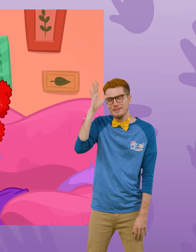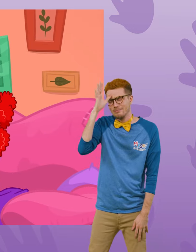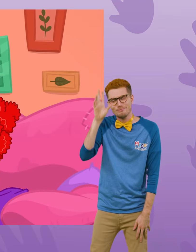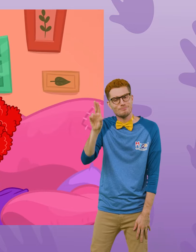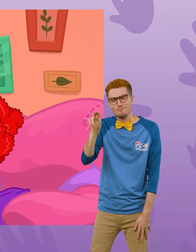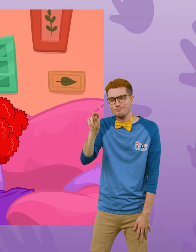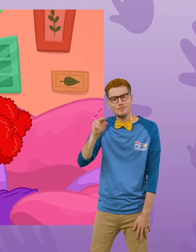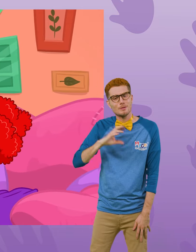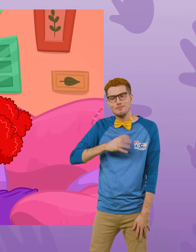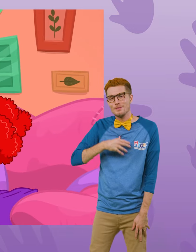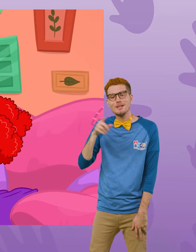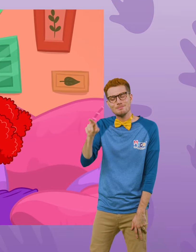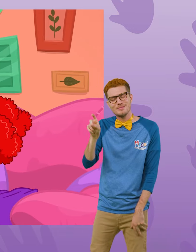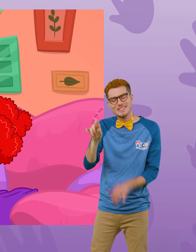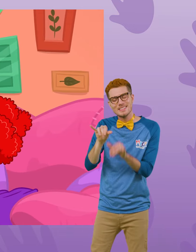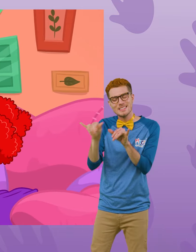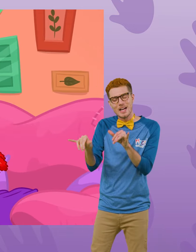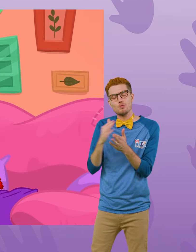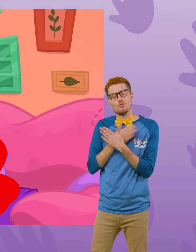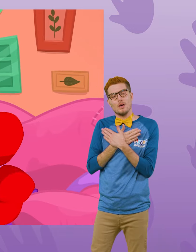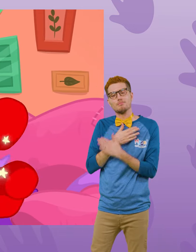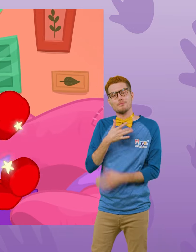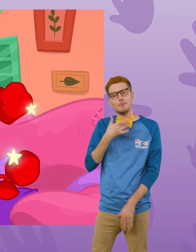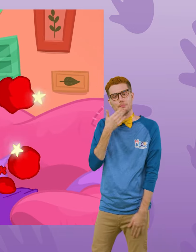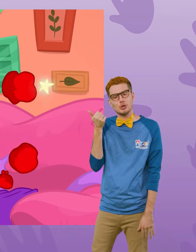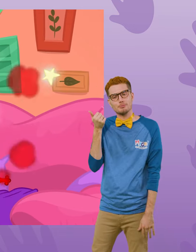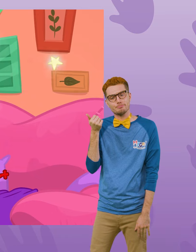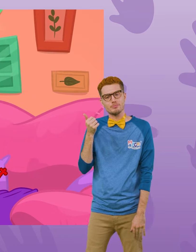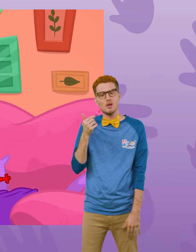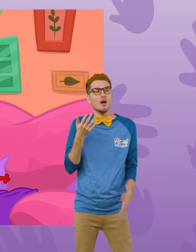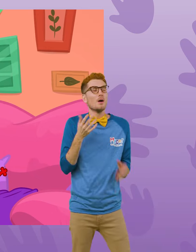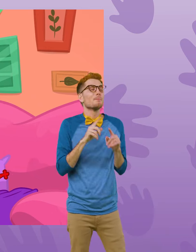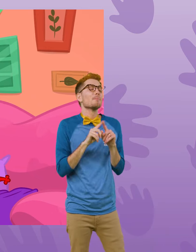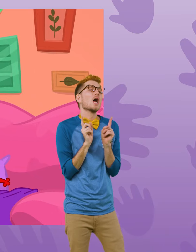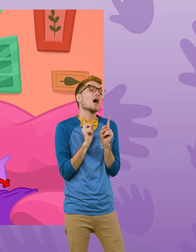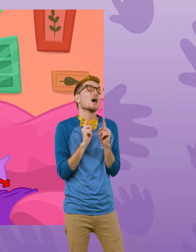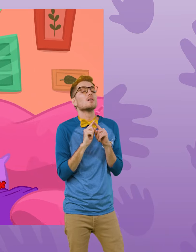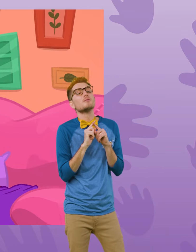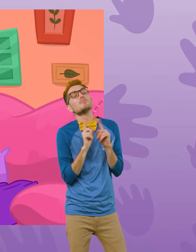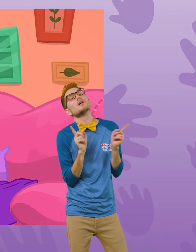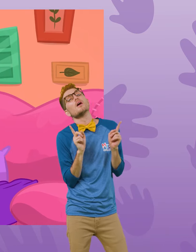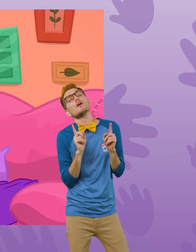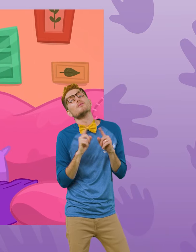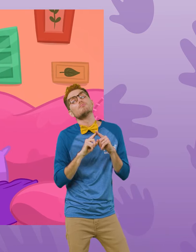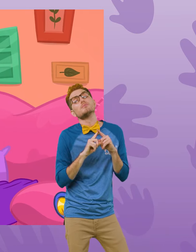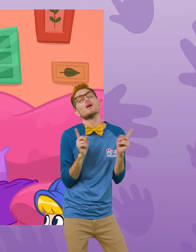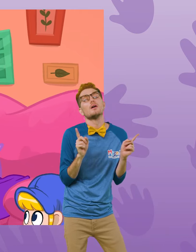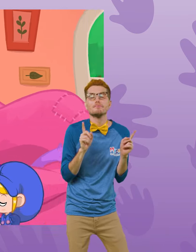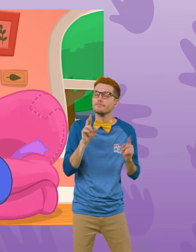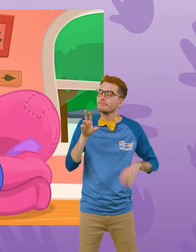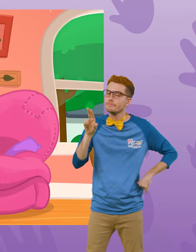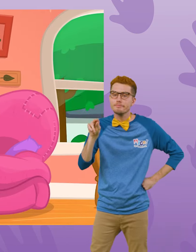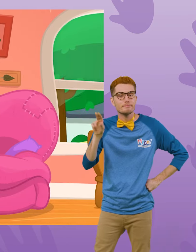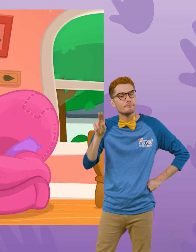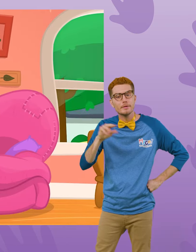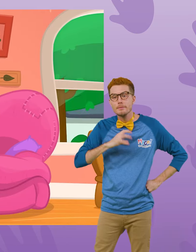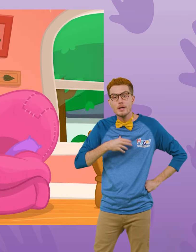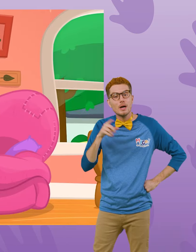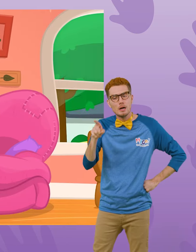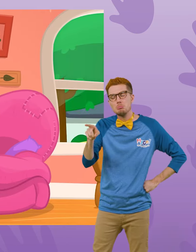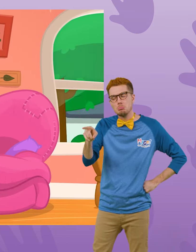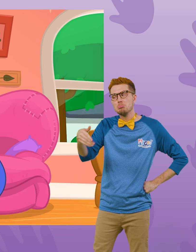No, Morphle. You need to rest to get better. No, Morphle. You can go and